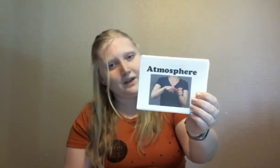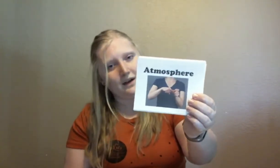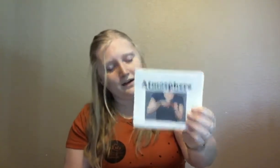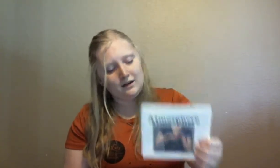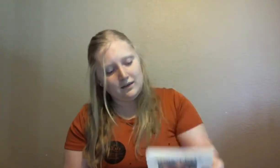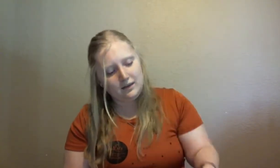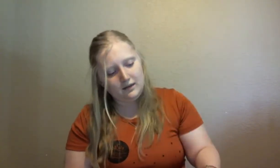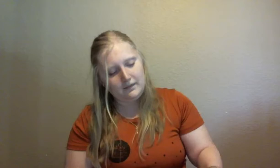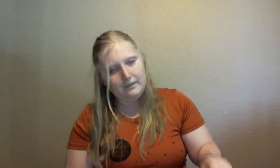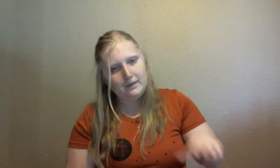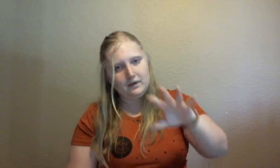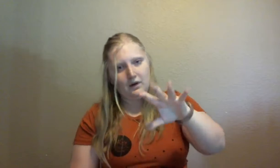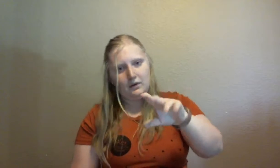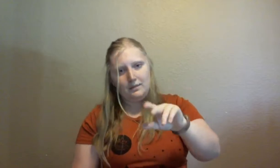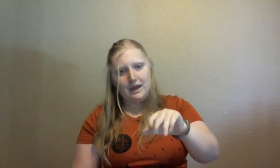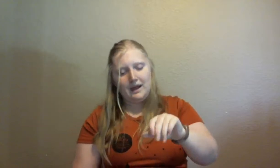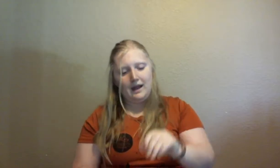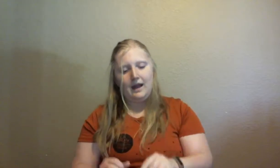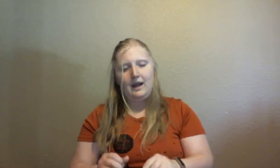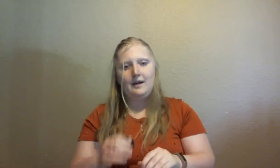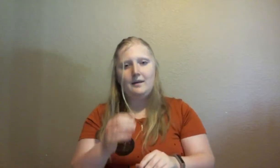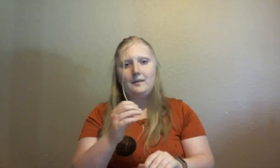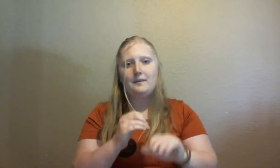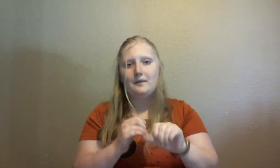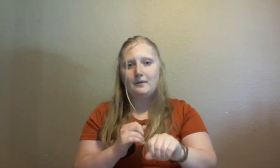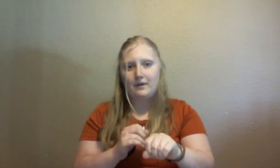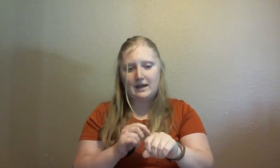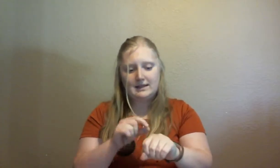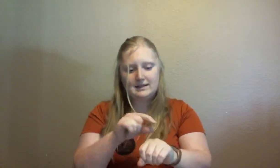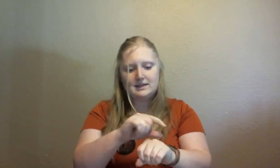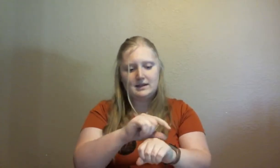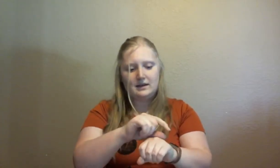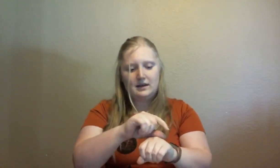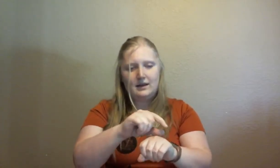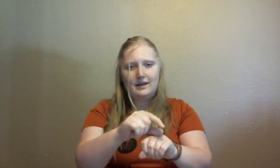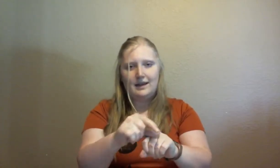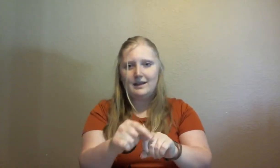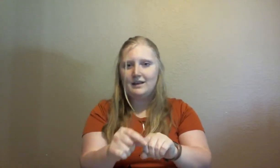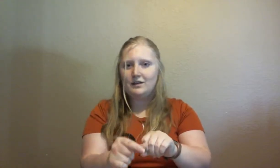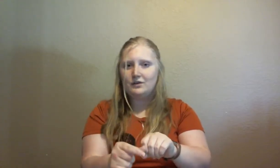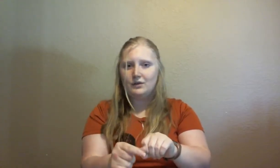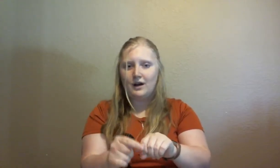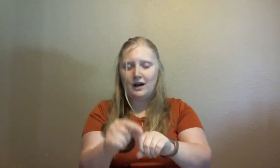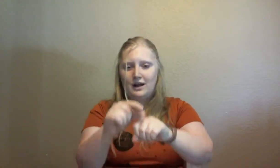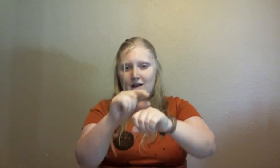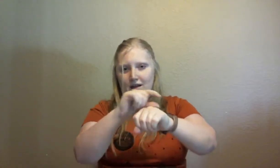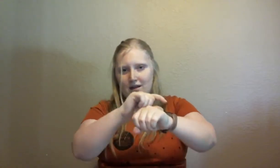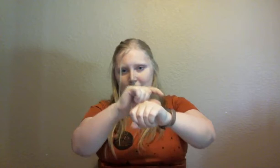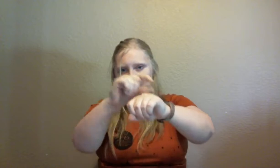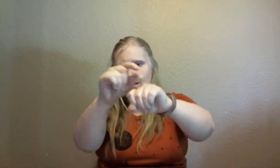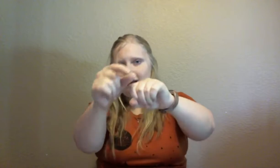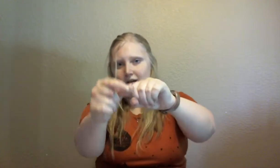the earth. So you make a fist and then you draw